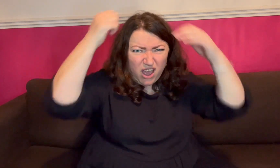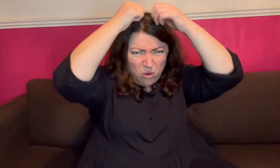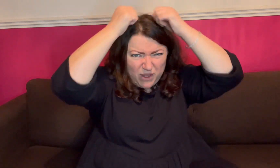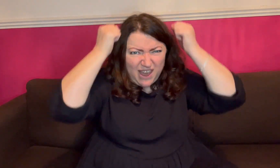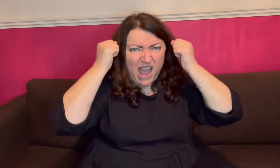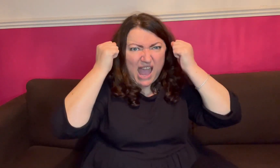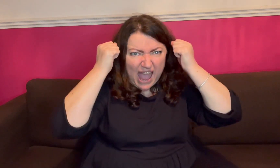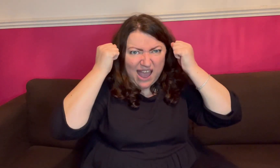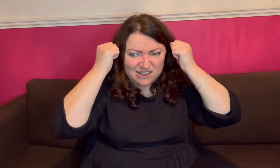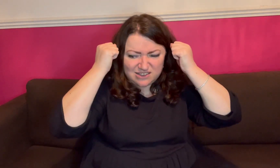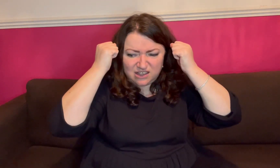with a hat?"